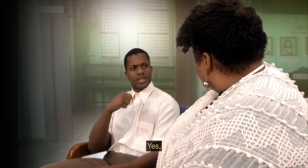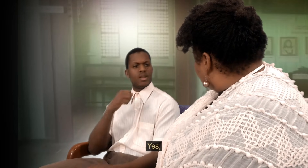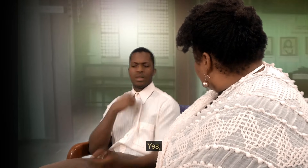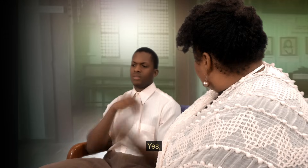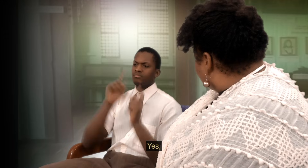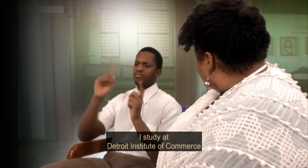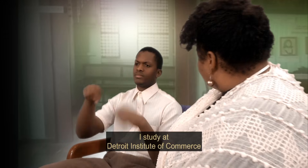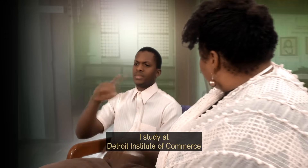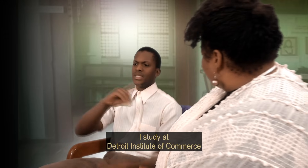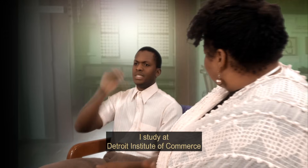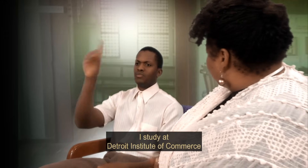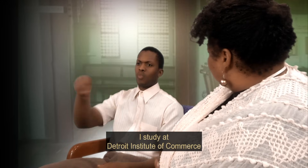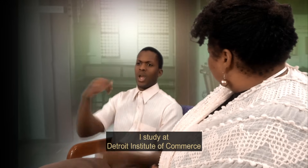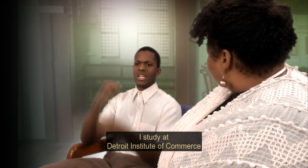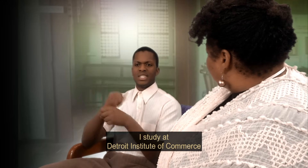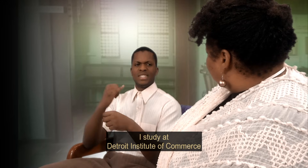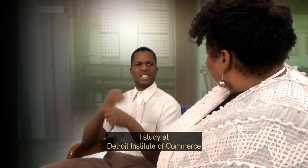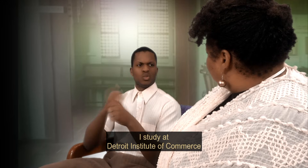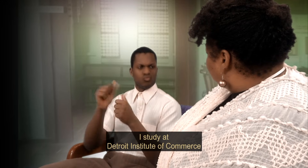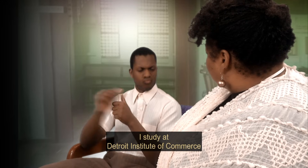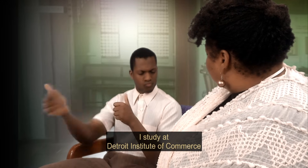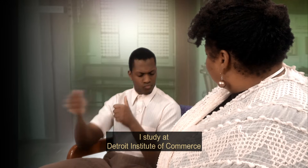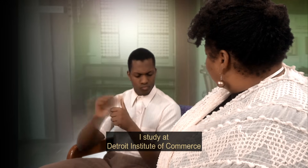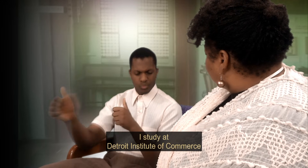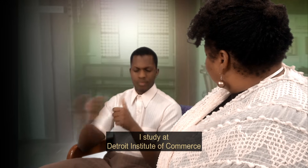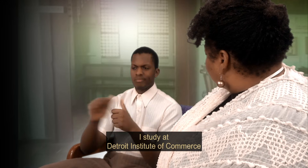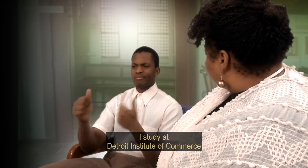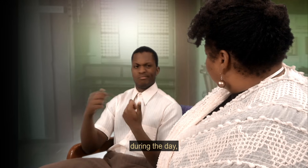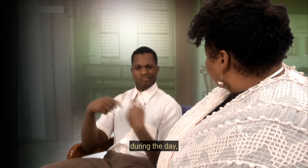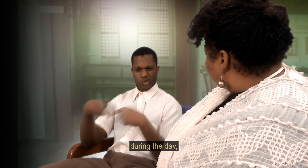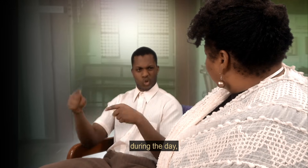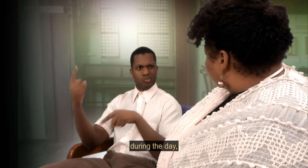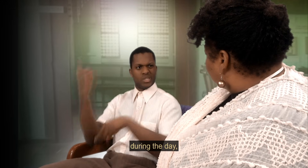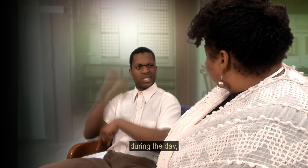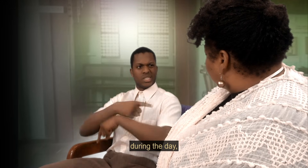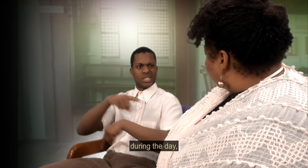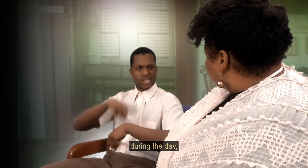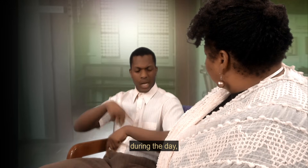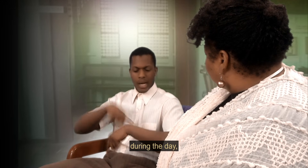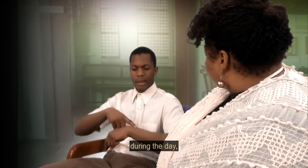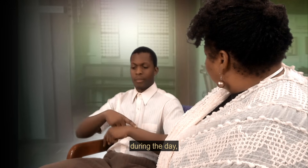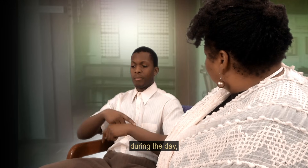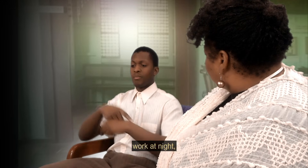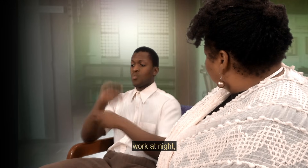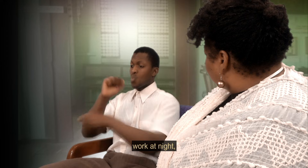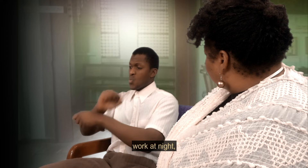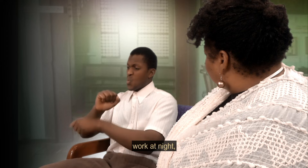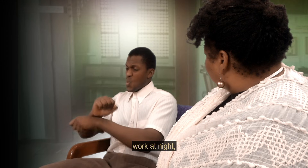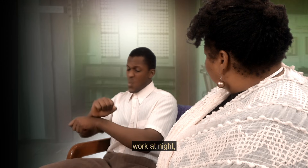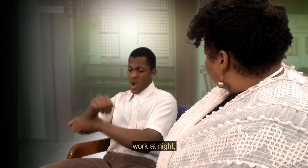Yes, I study at Detroit Institute of Commerce during the day, work at